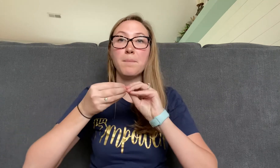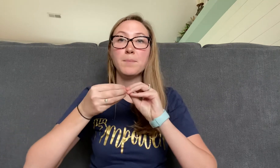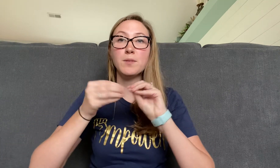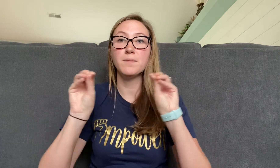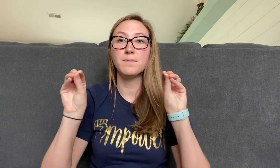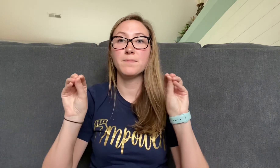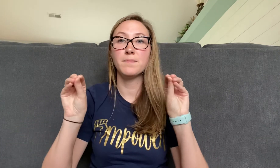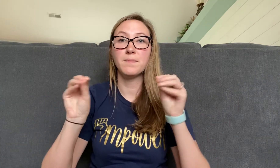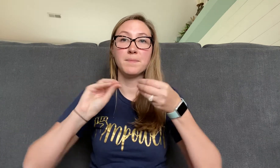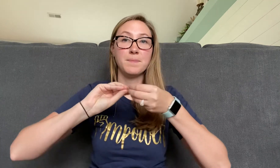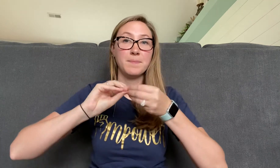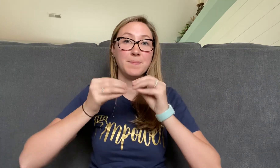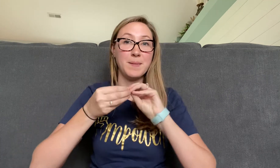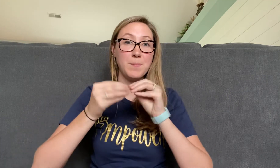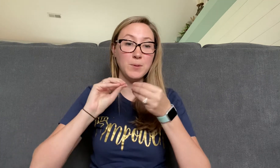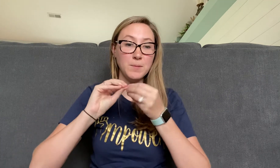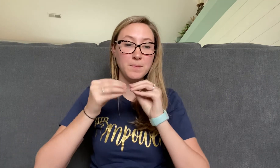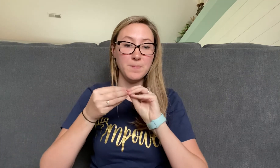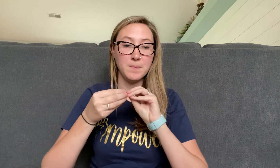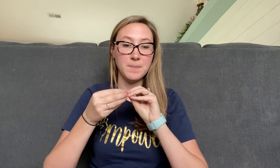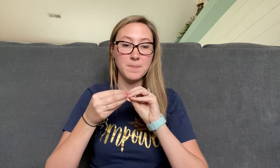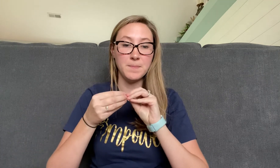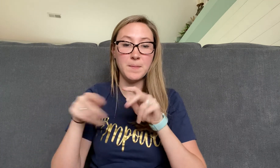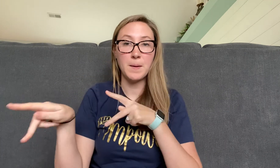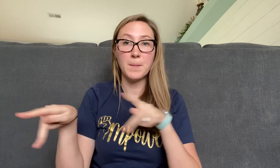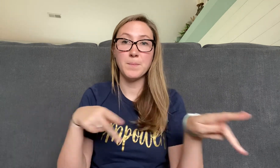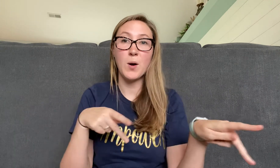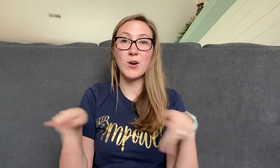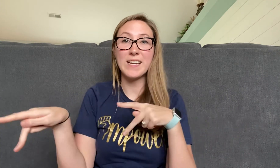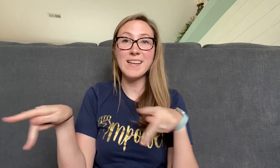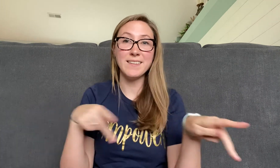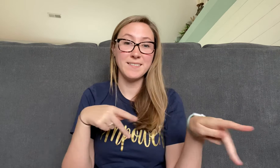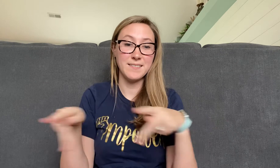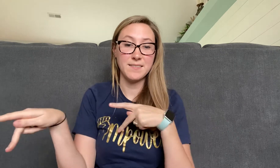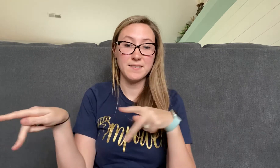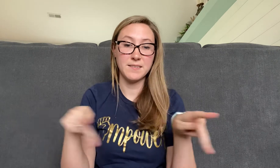number, number, party,